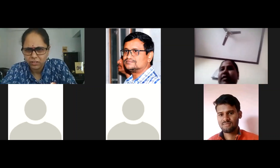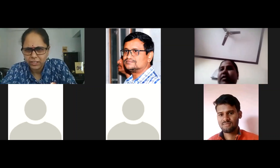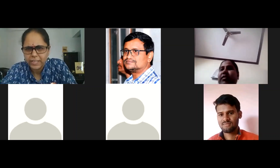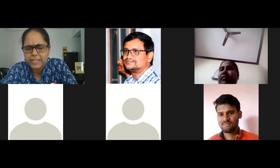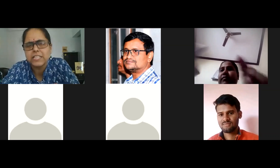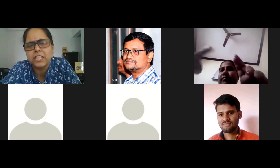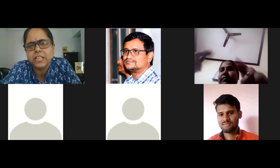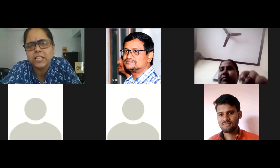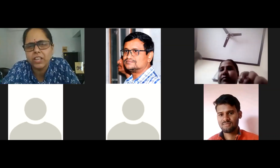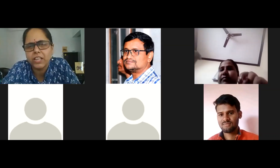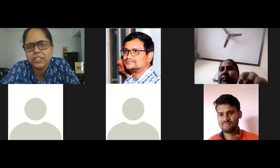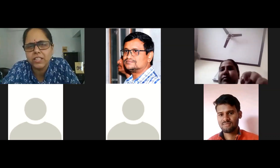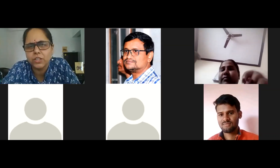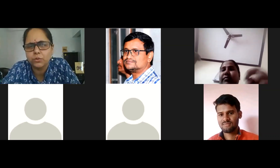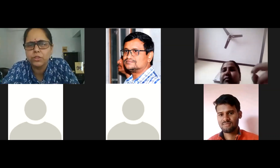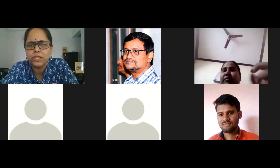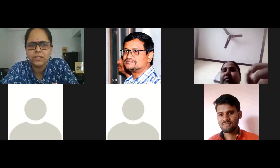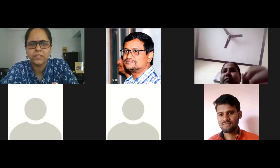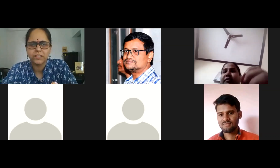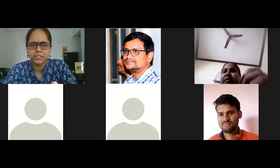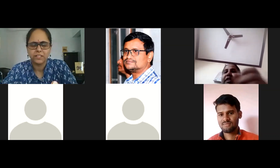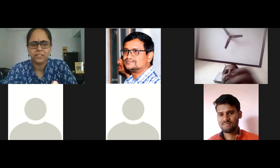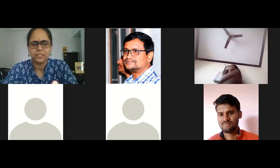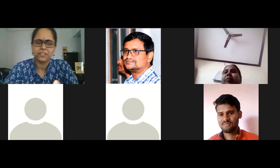Yes, Devi, we can see you. Yes.